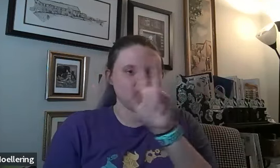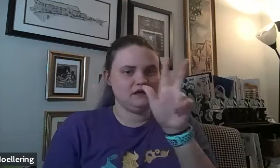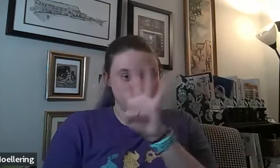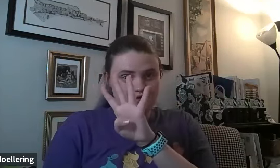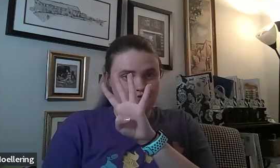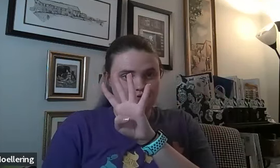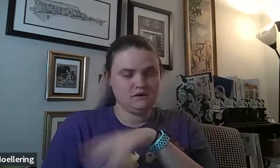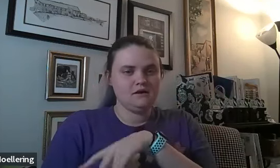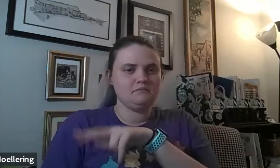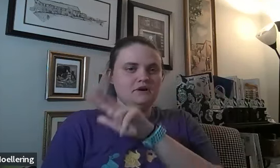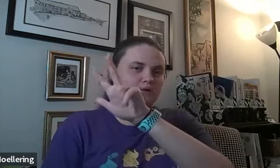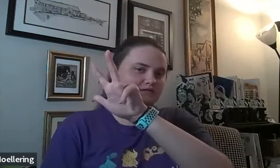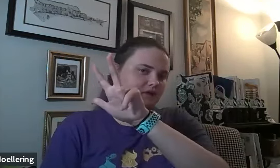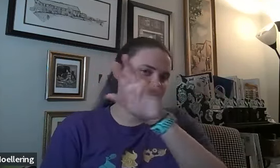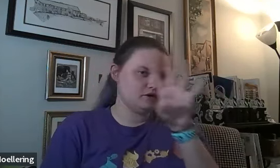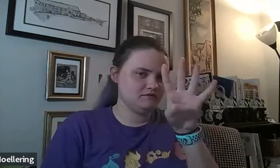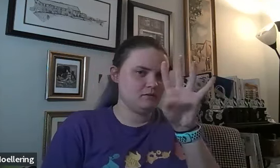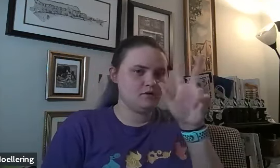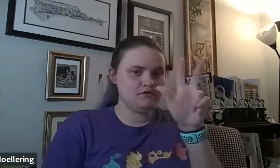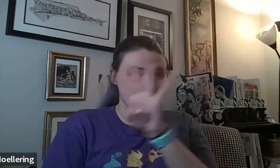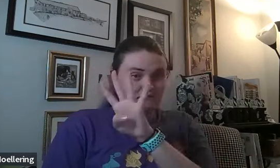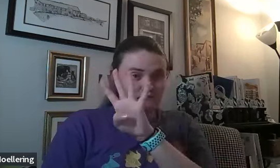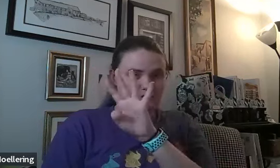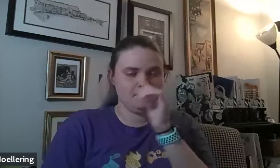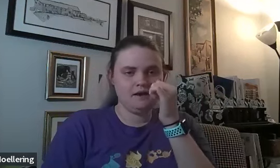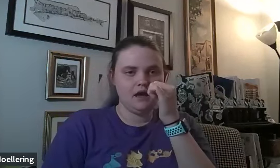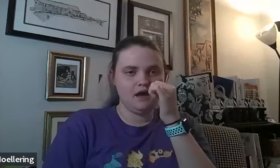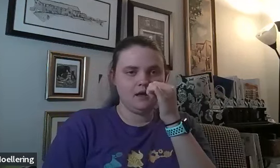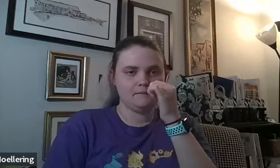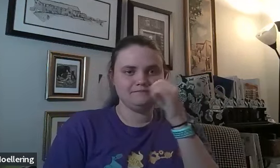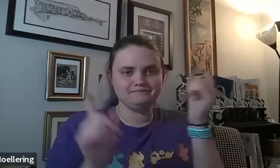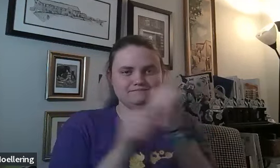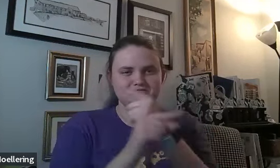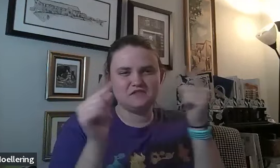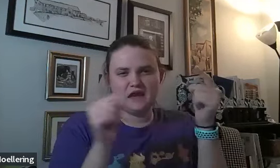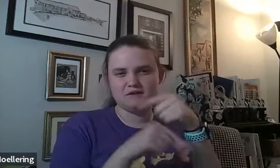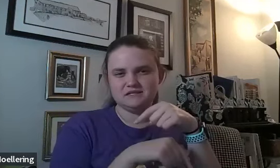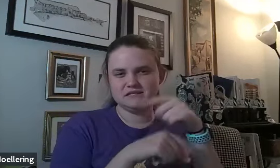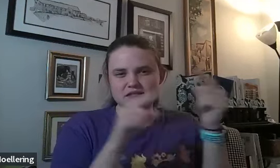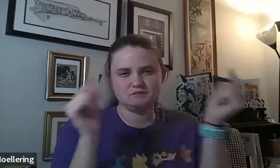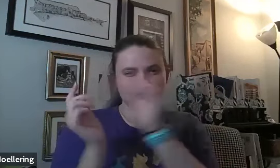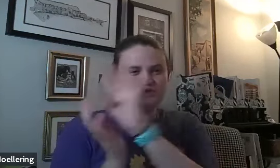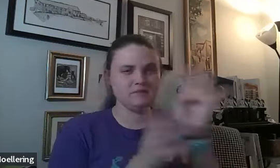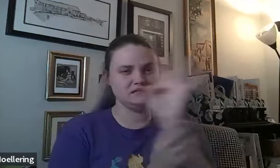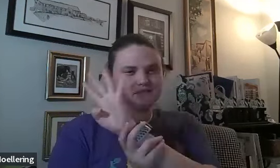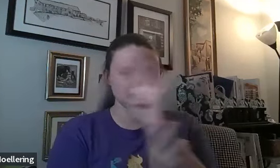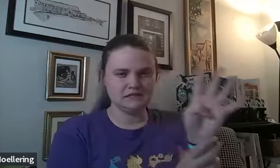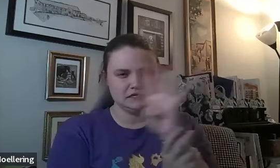like 34. But going from 34 or 34, that doesn't, the movement